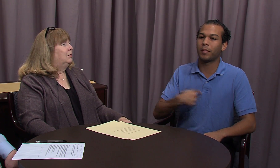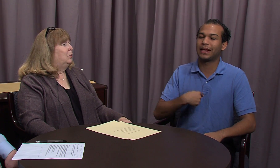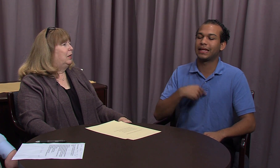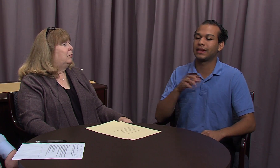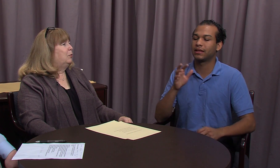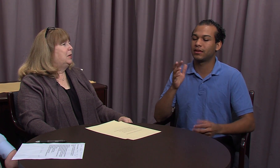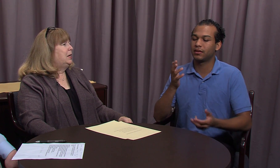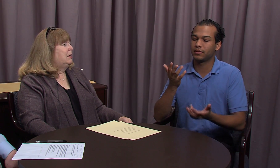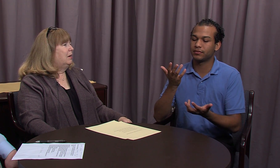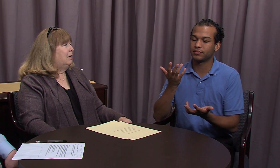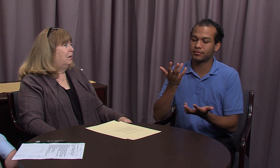Well, for me,